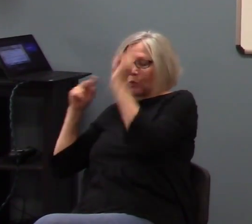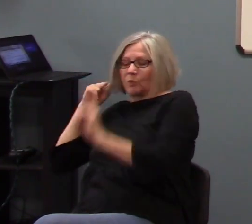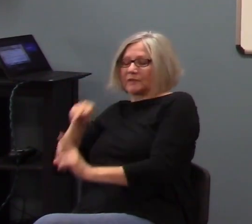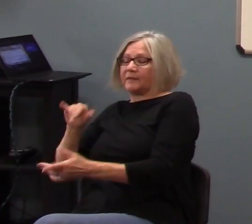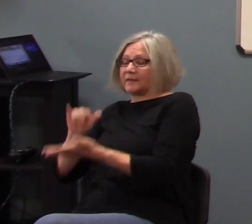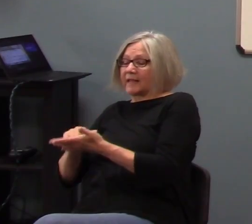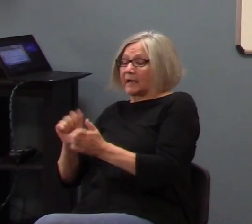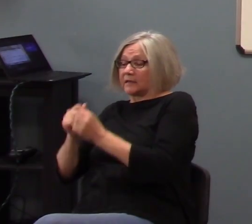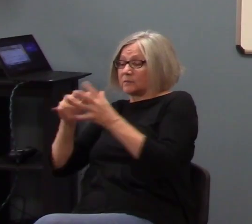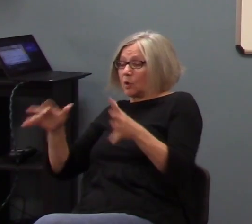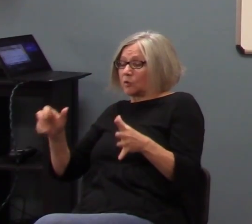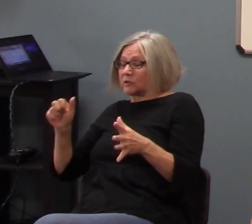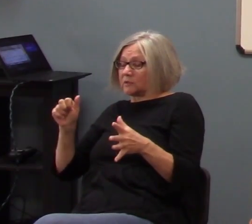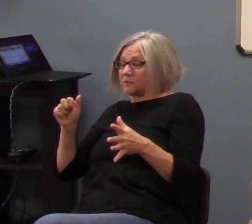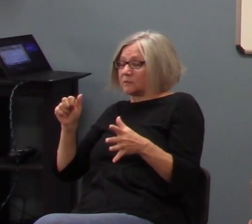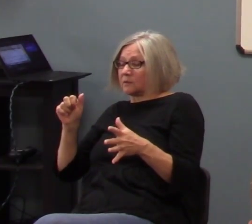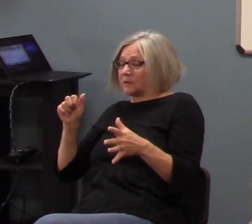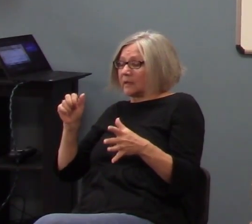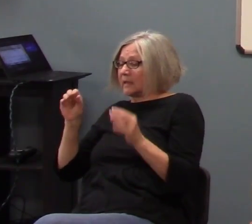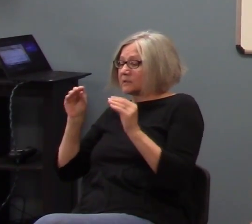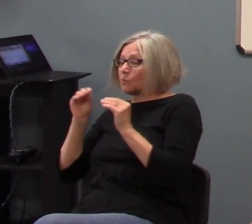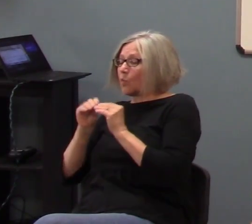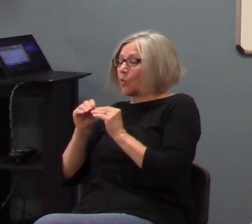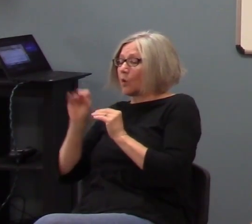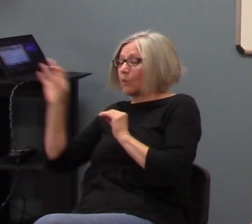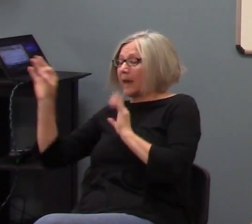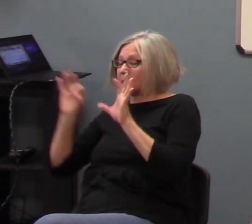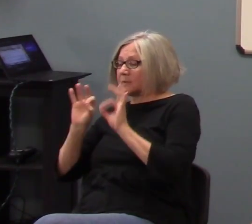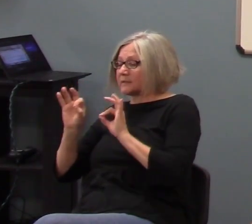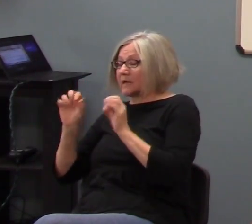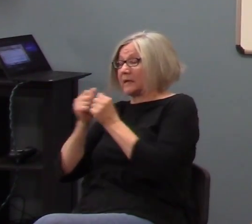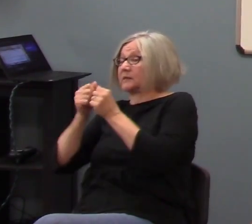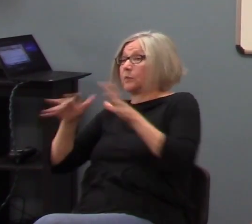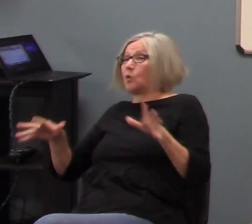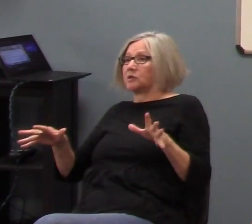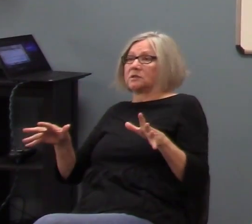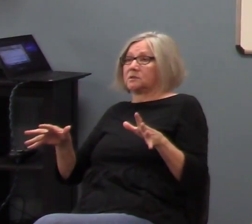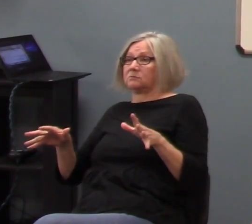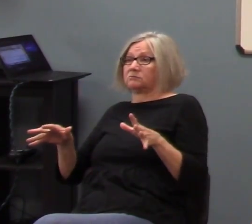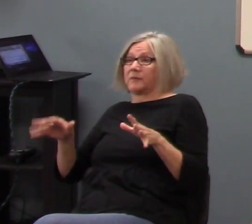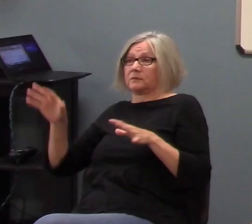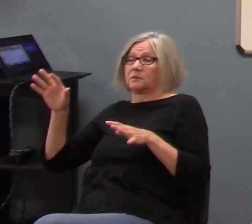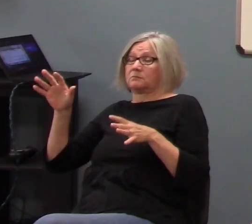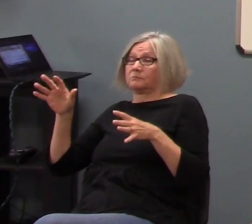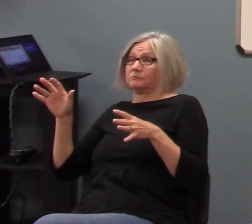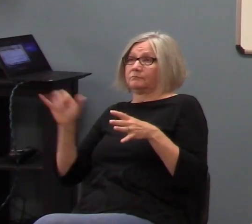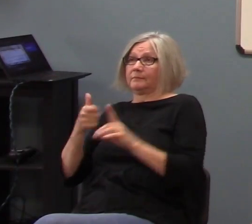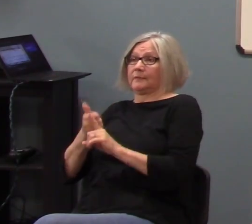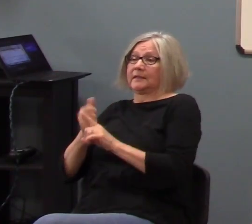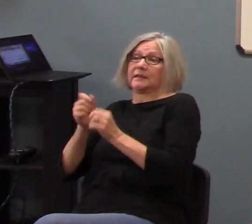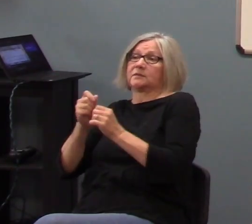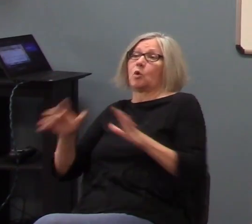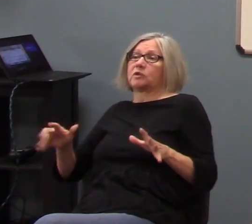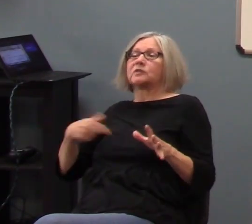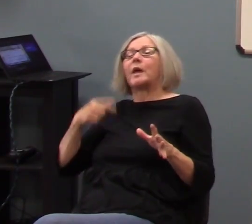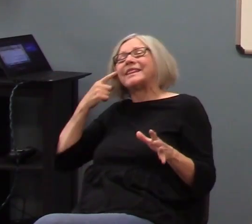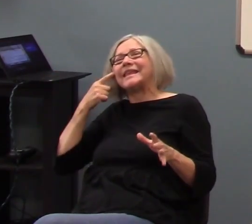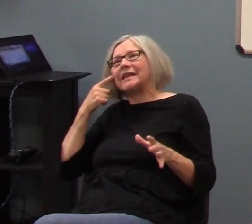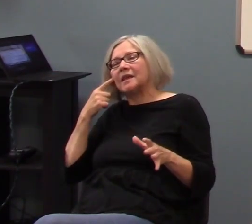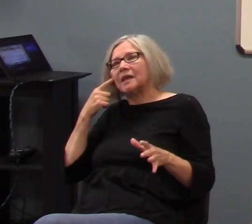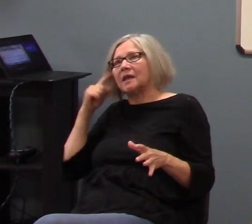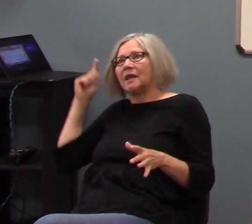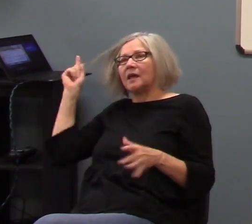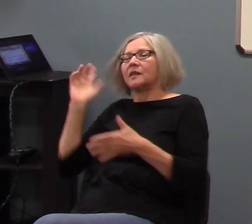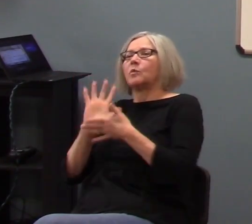design is actually just more randomness, just like an explosion is an explosion. Mm-hmm. And so I think the guy was trying to explain it in the video